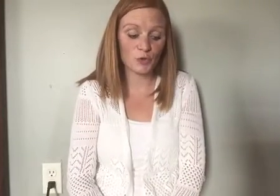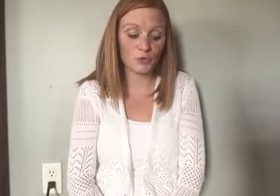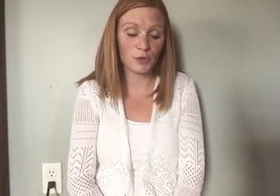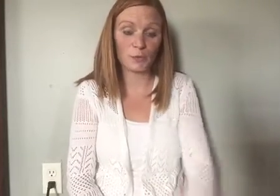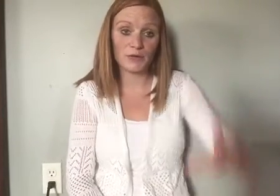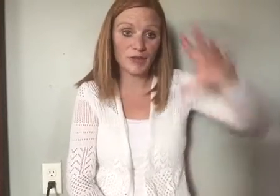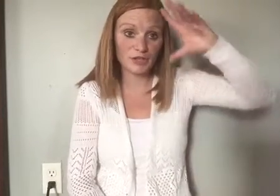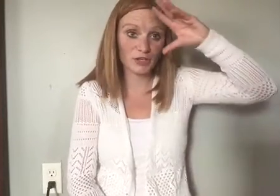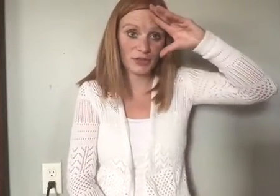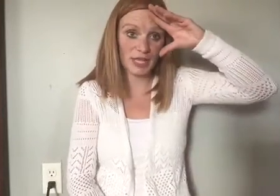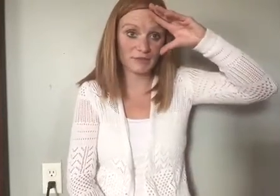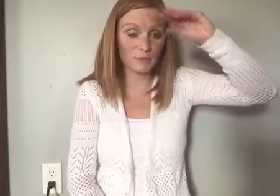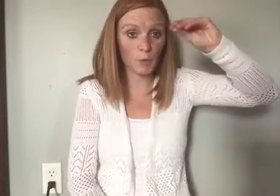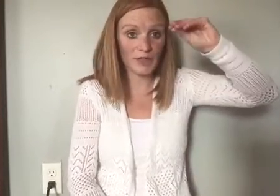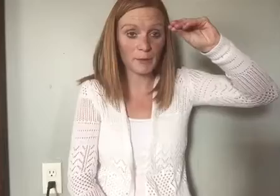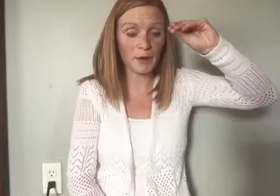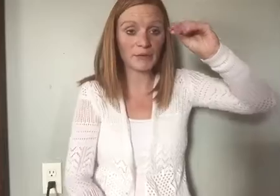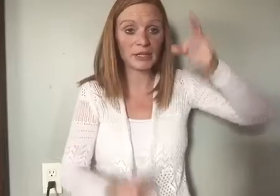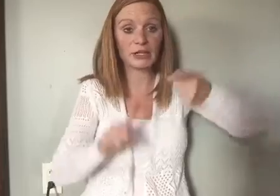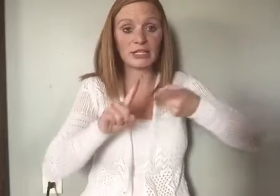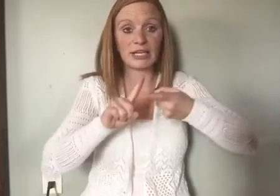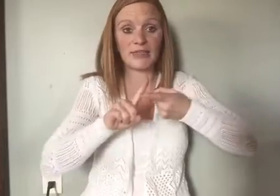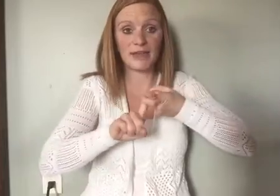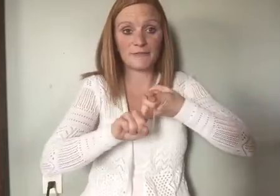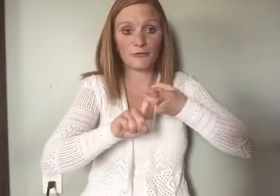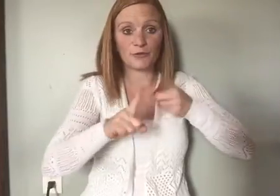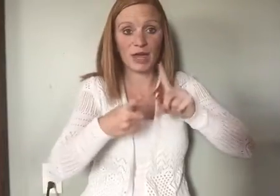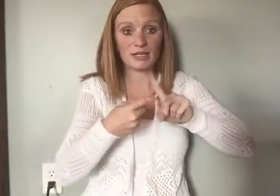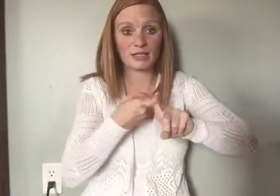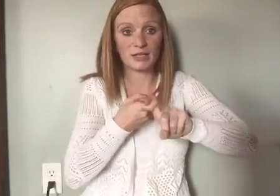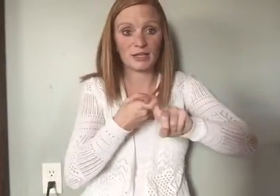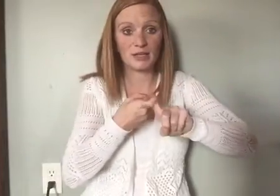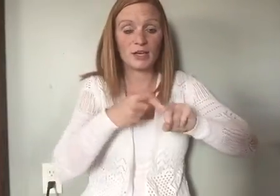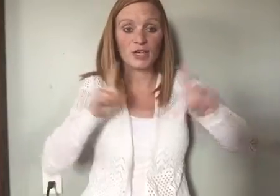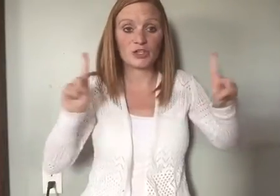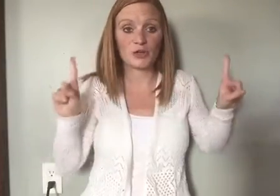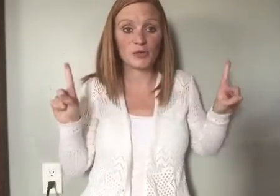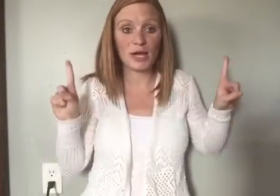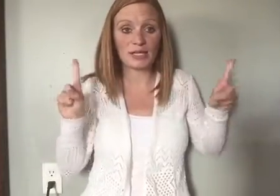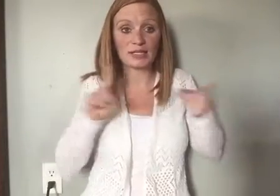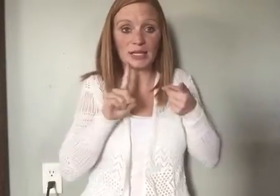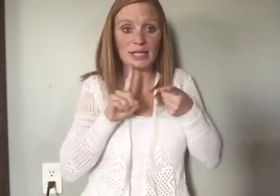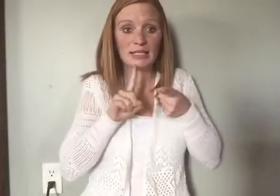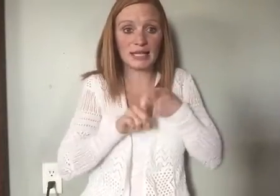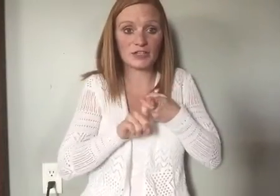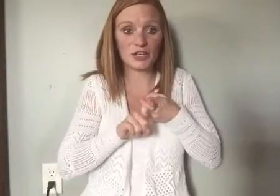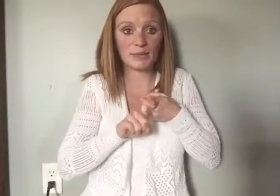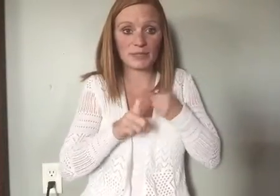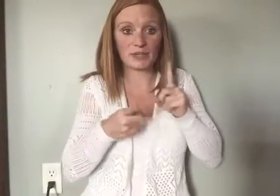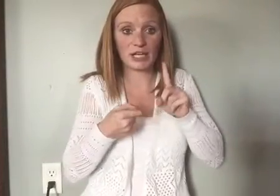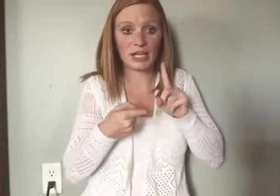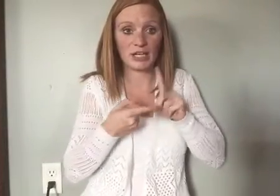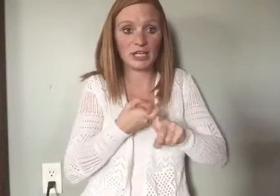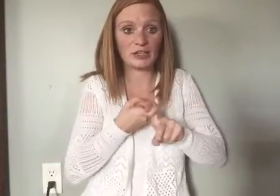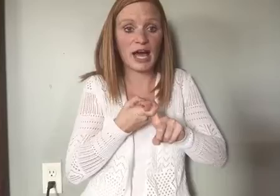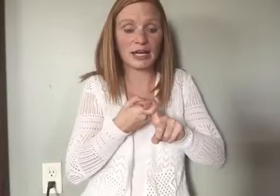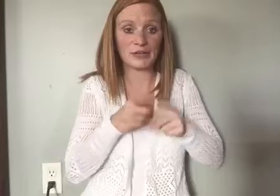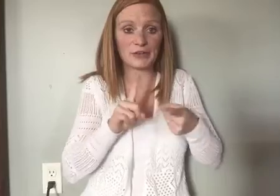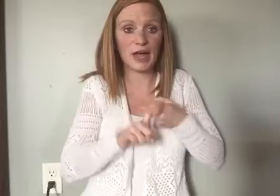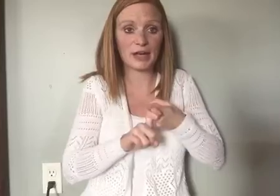for a boyfriend, you're going to do the sign for boy that we already learned, and then friend. So 2X index hand shapes, they're going to interlock.